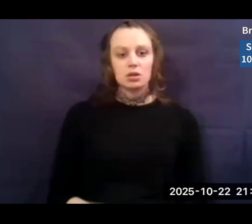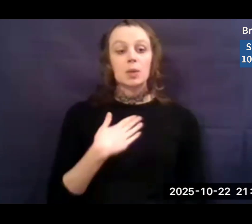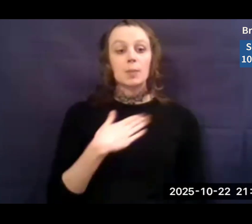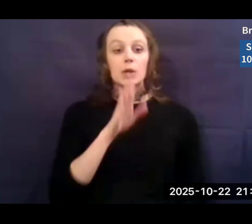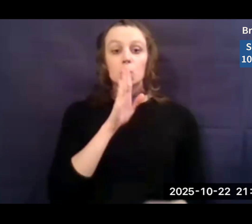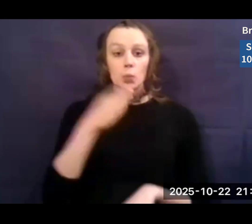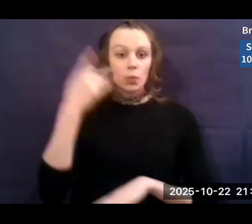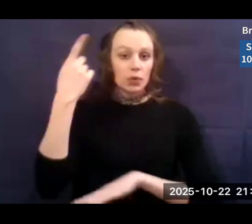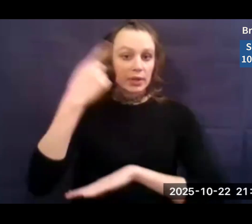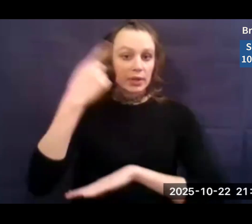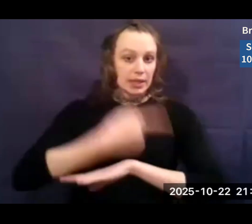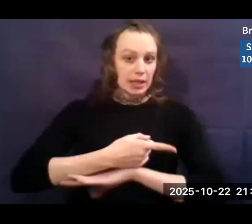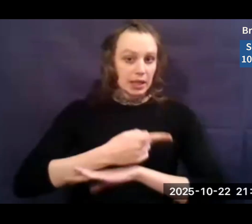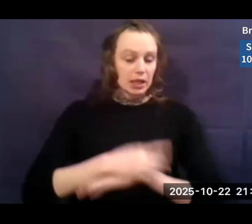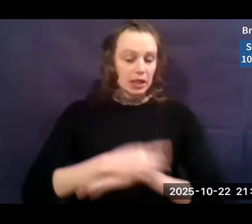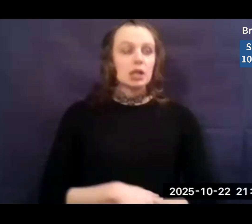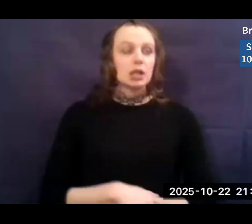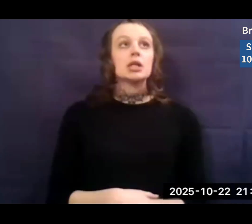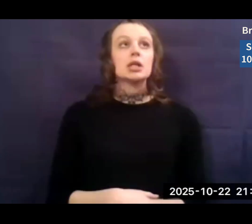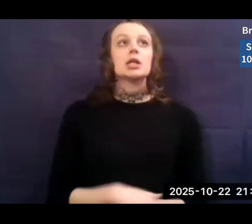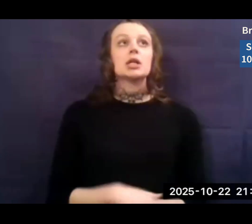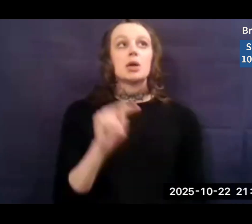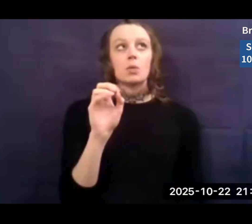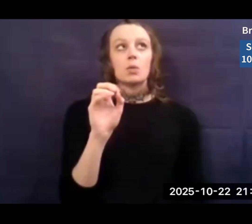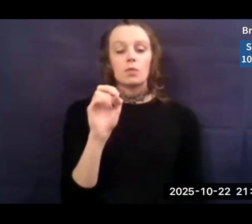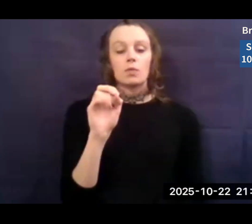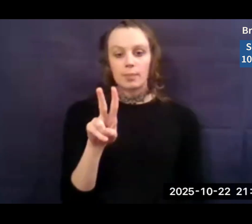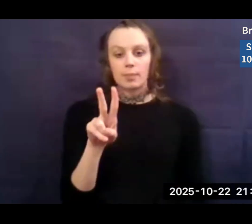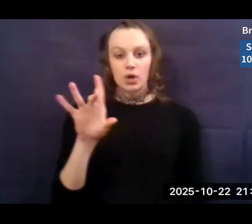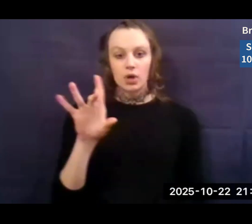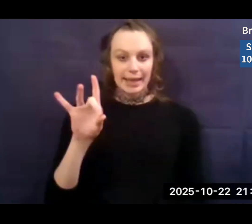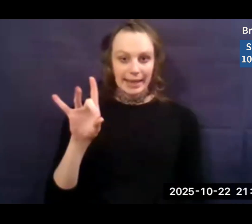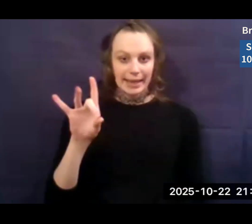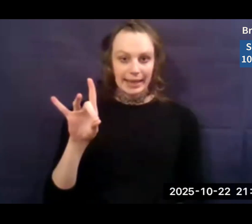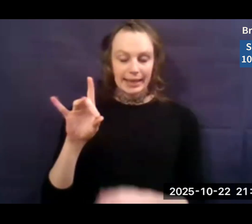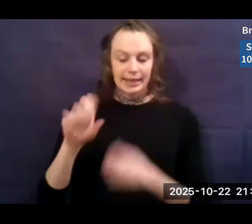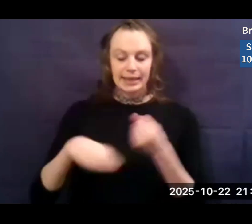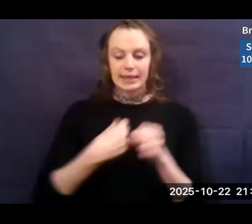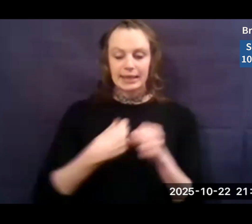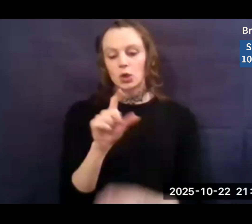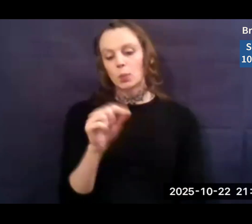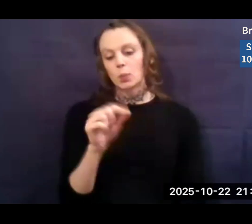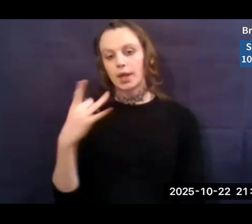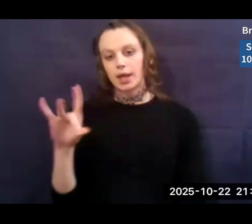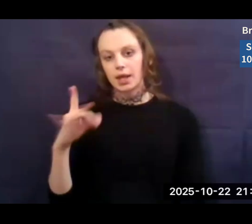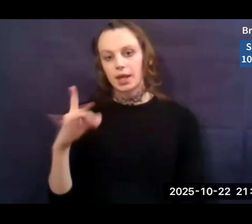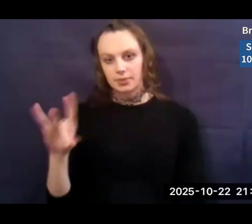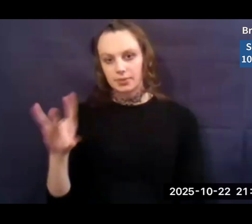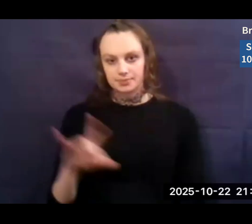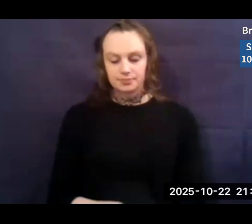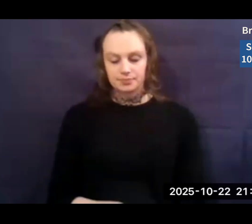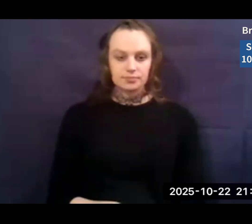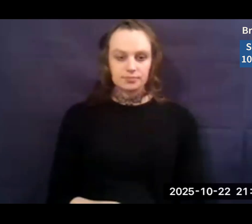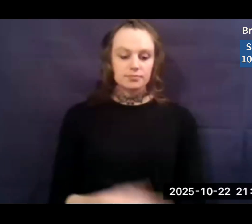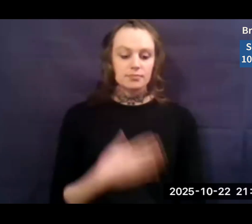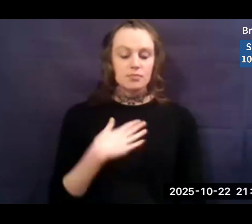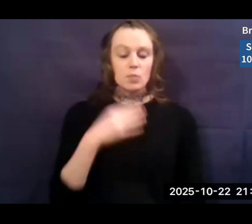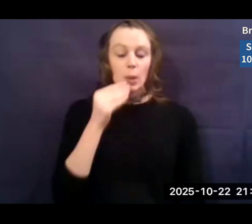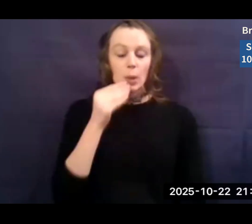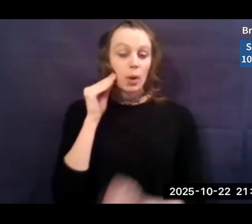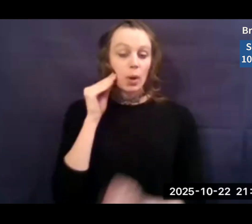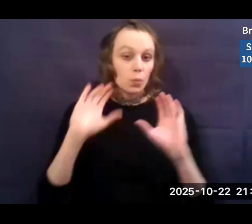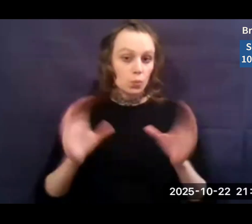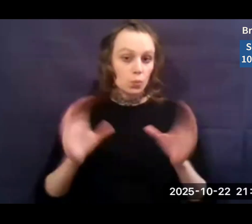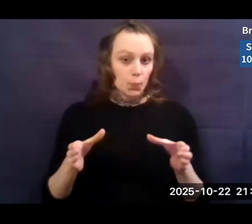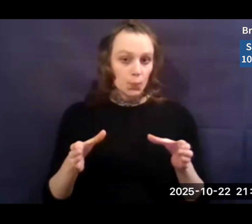sobriety date is November 8th, 2018. My home group